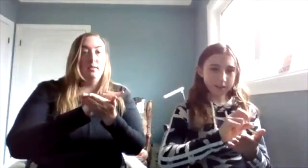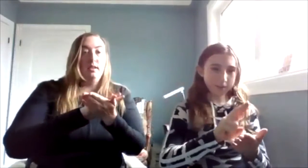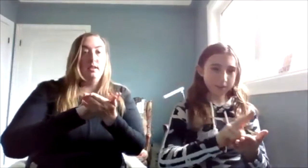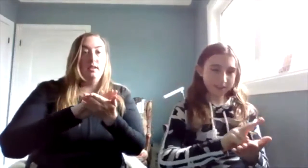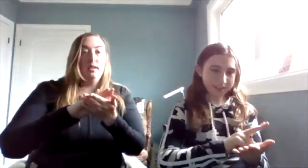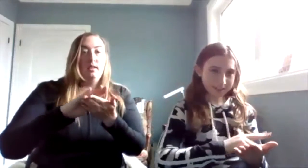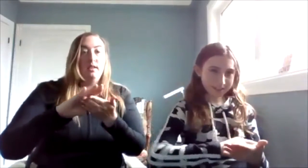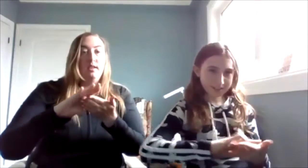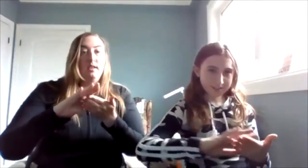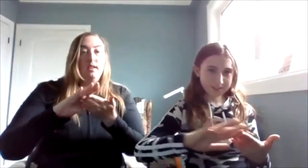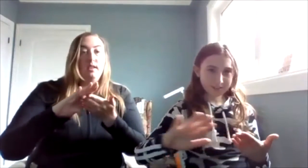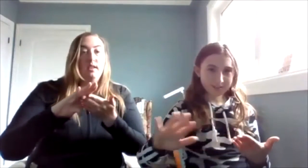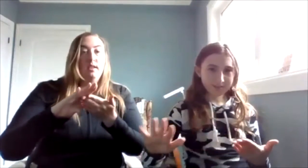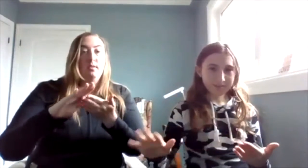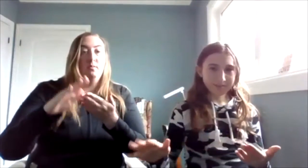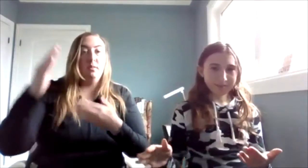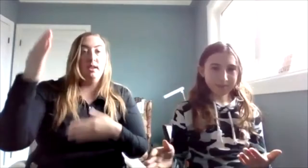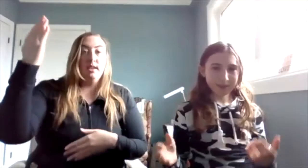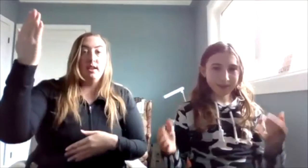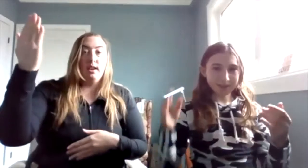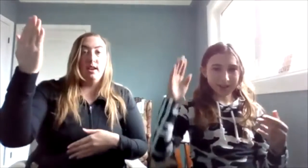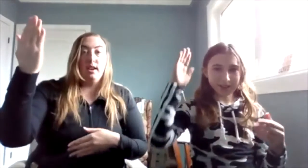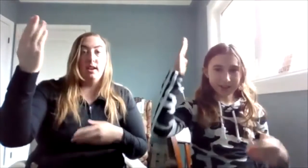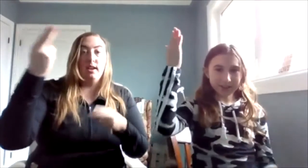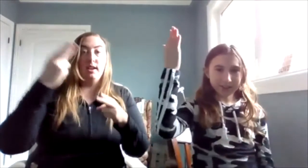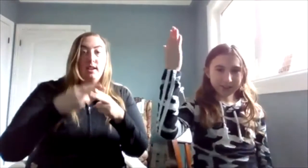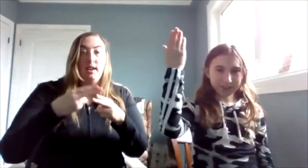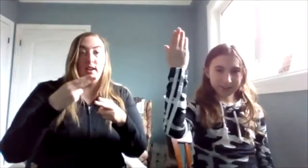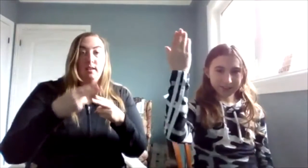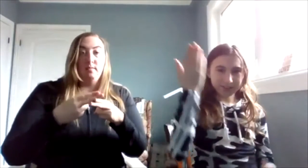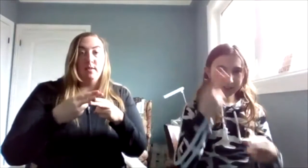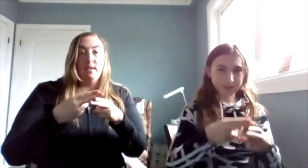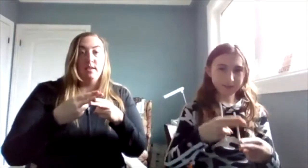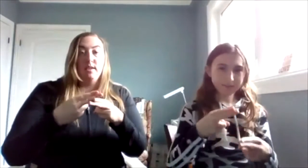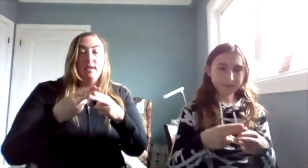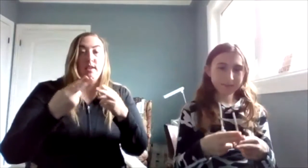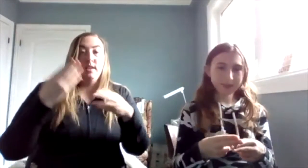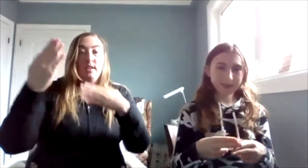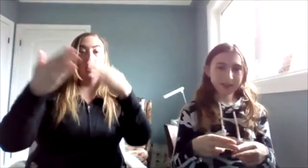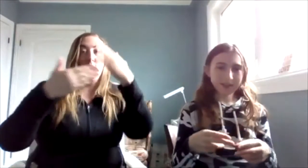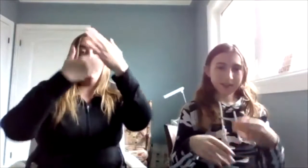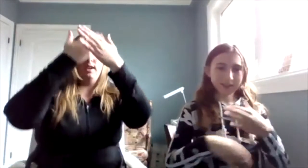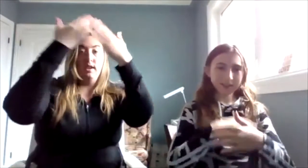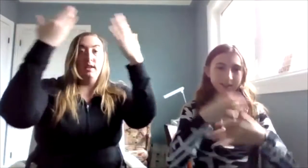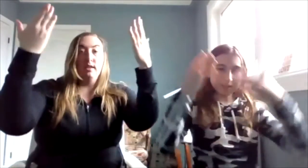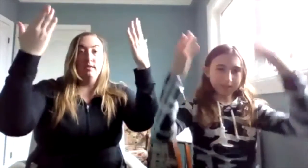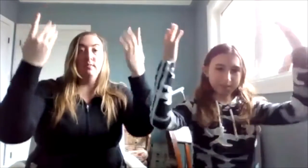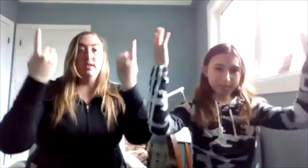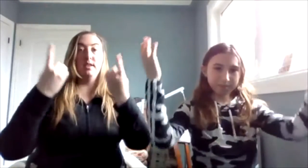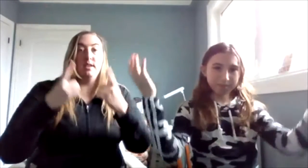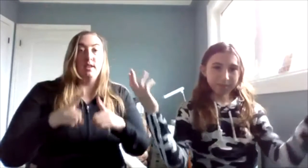hallowed be thy name. Thy kingdom